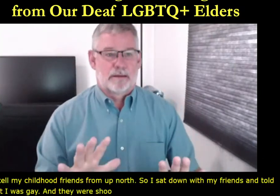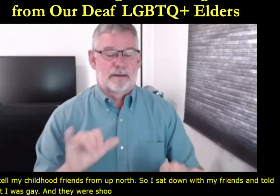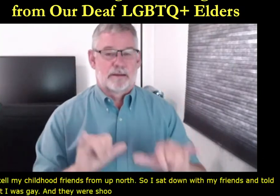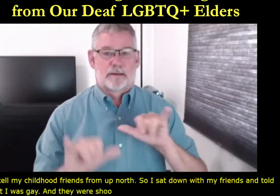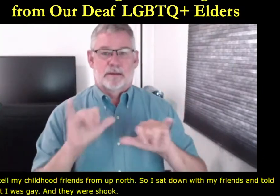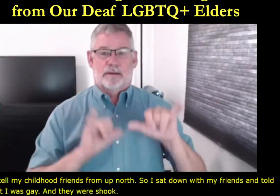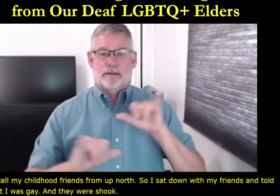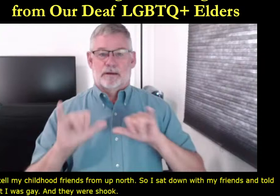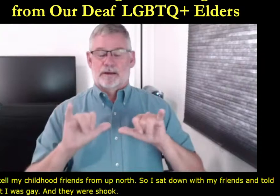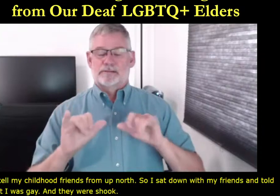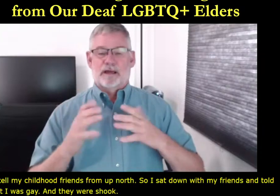telling them that